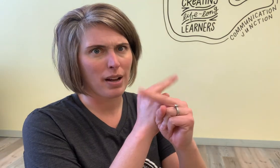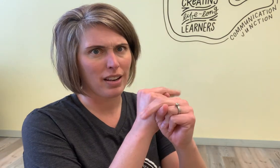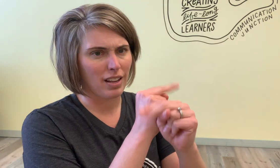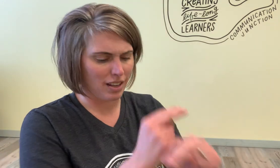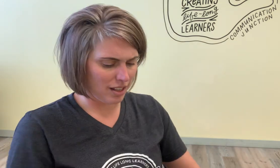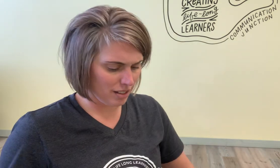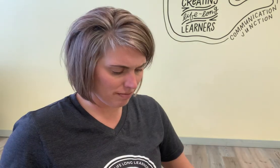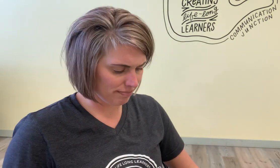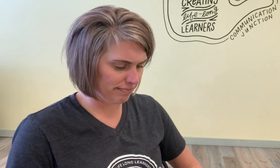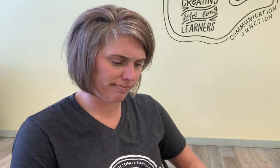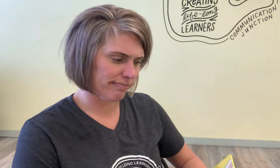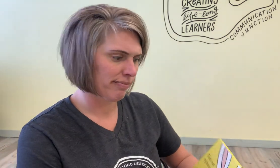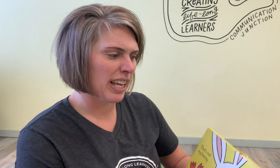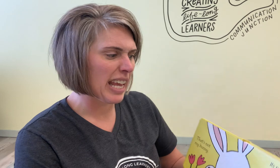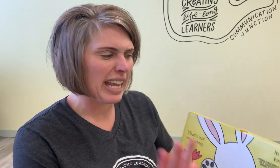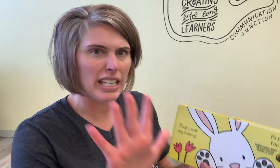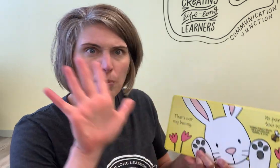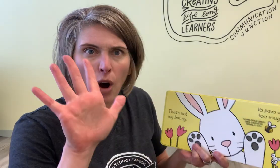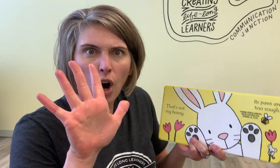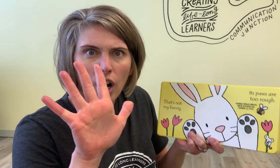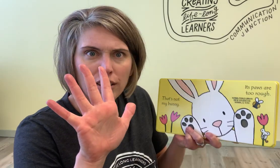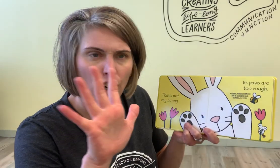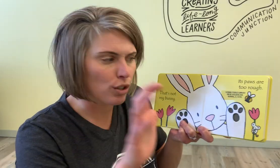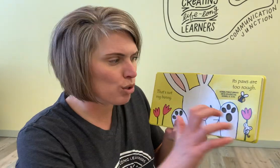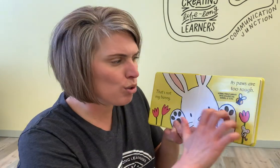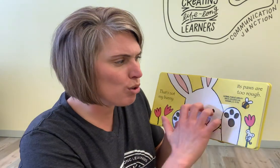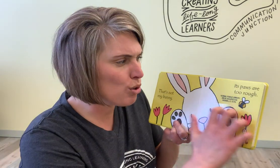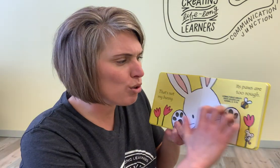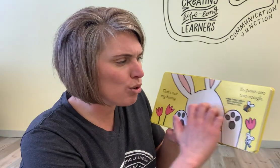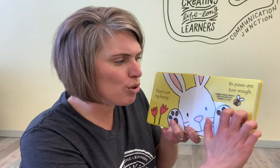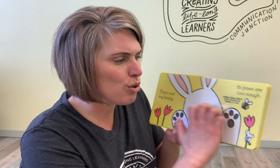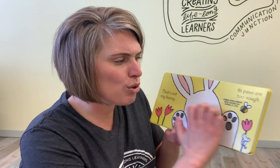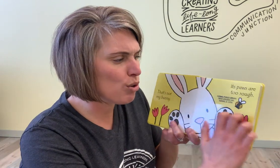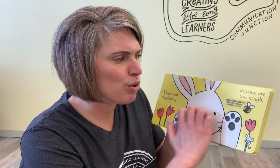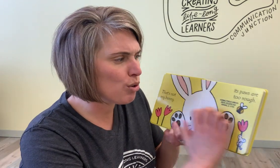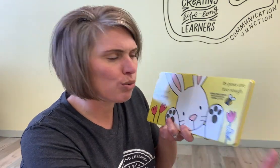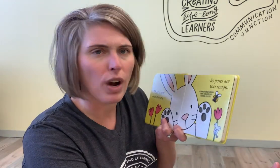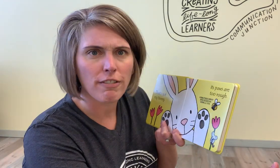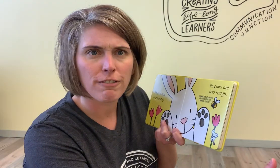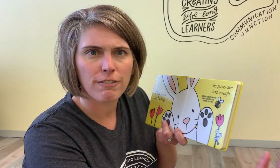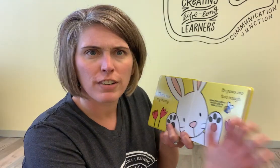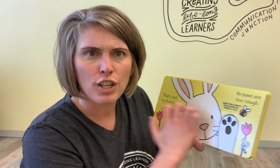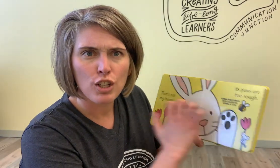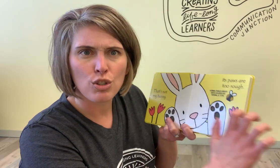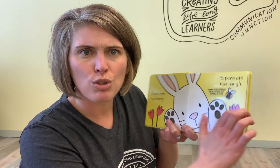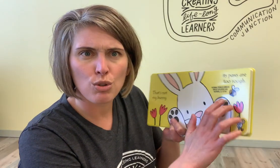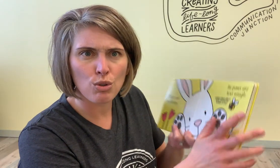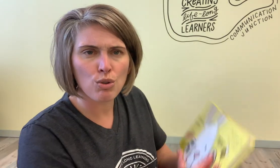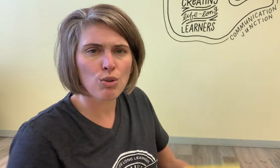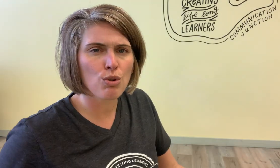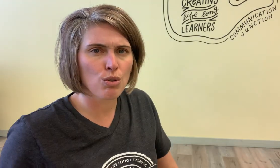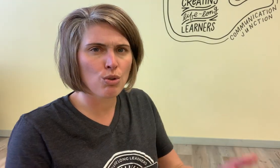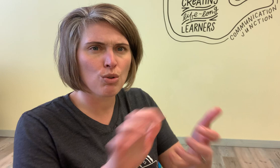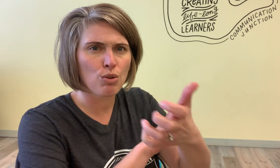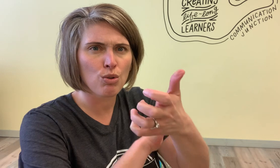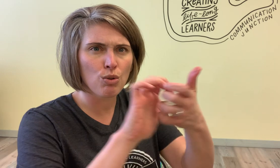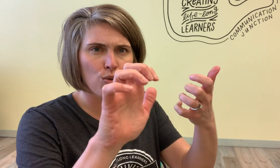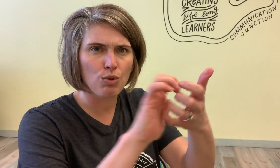bunny. His paws are too rough. Too